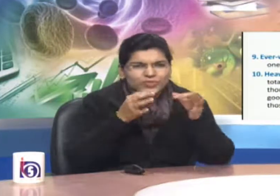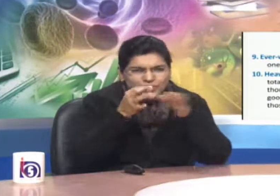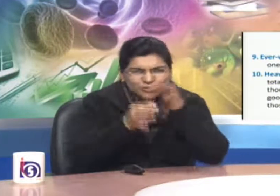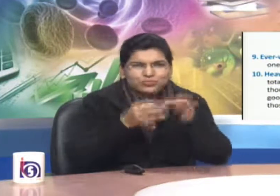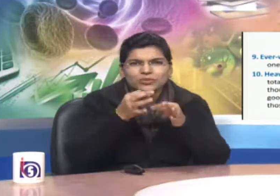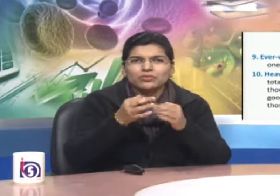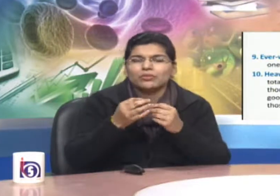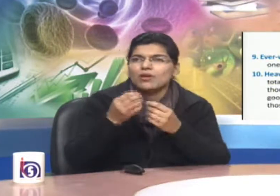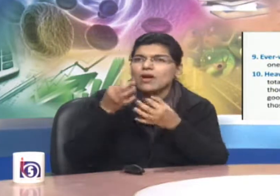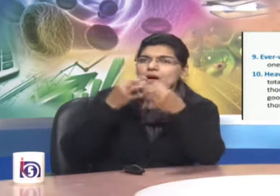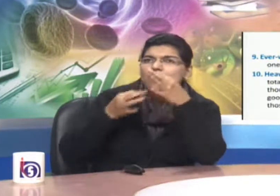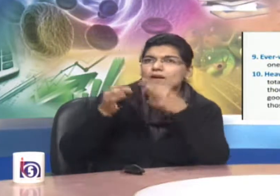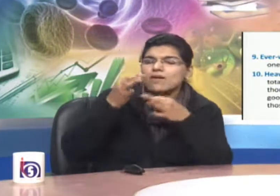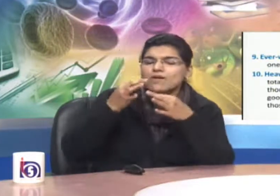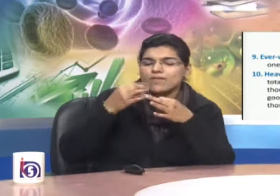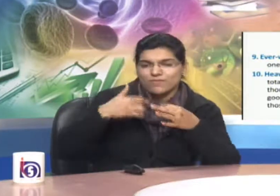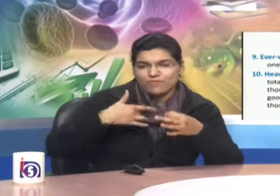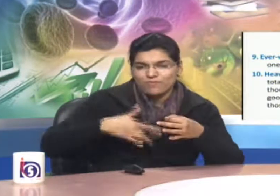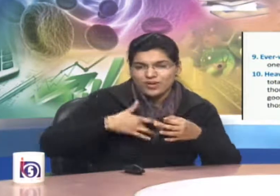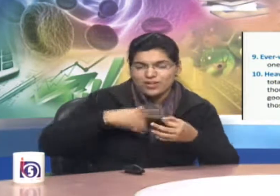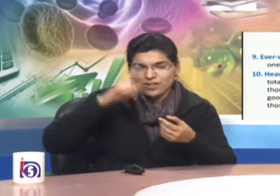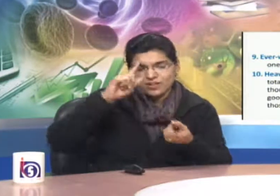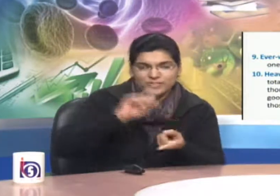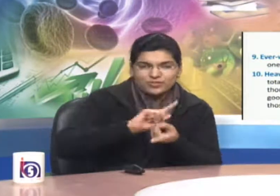Opening somebody's mind, changing their perspective,